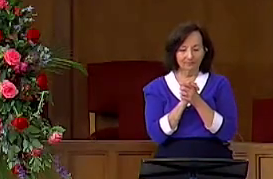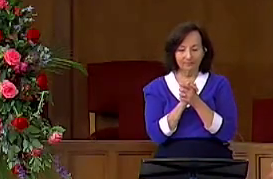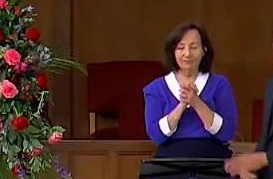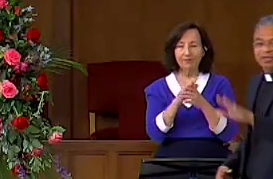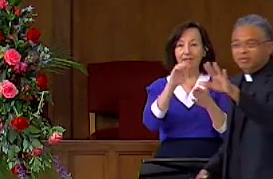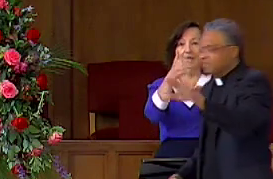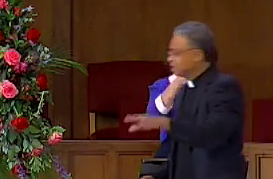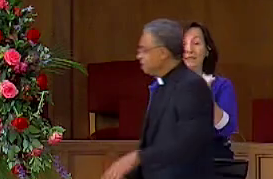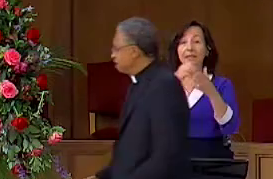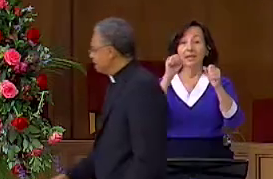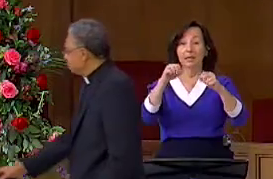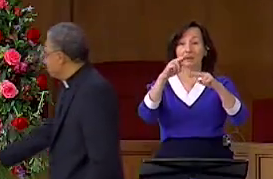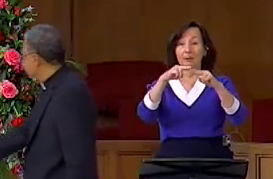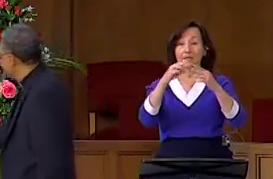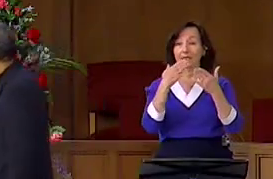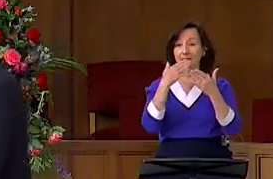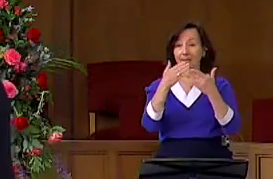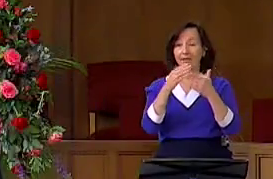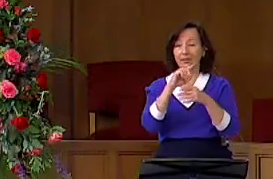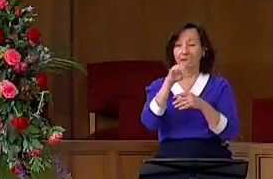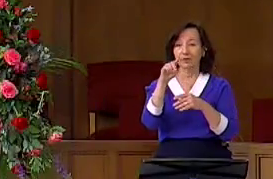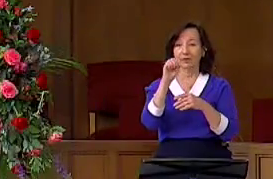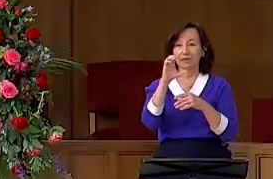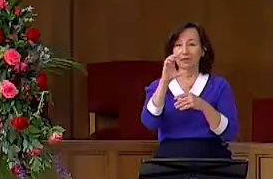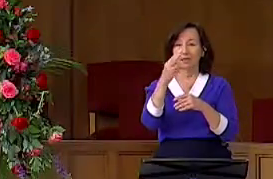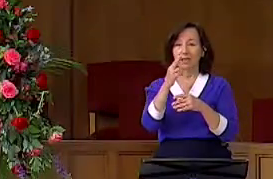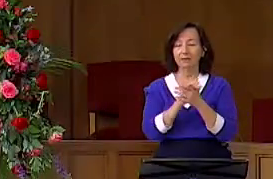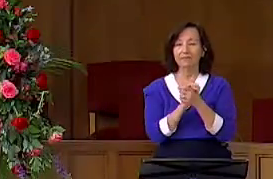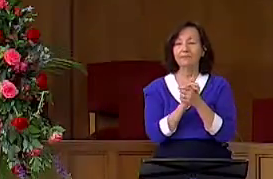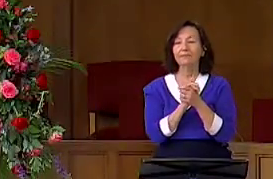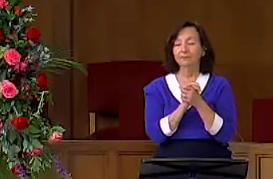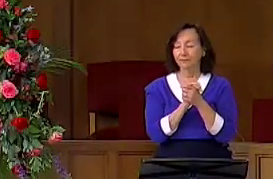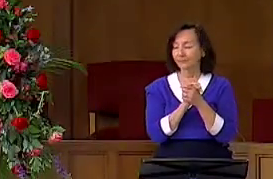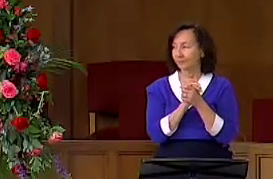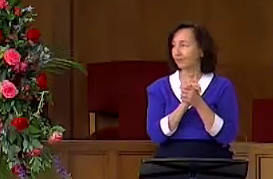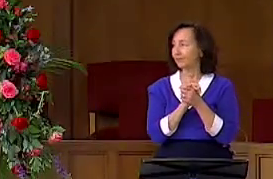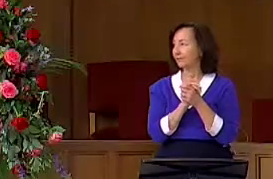Thee. Amen. You may be seated. Thank you, Zach. That was perfect.